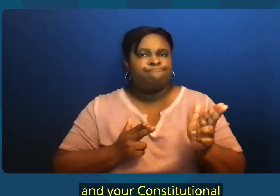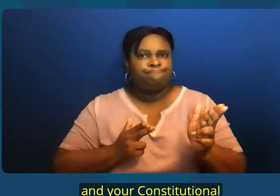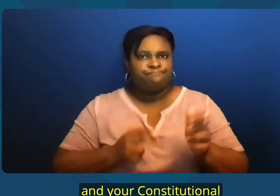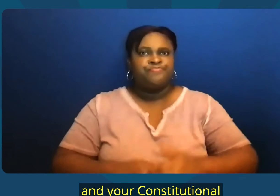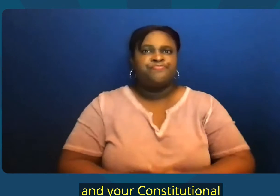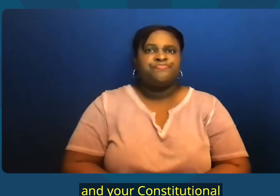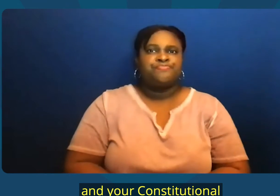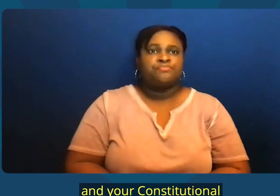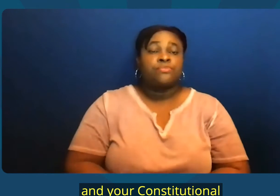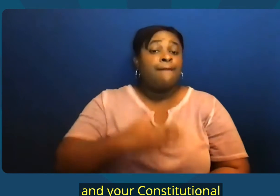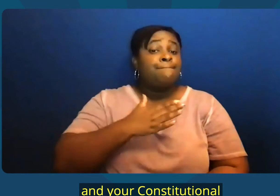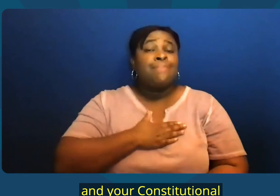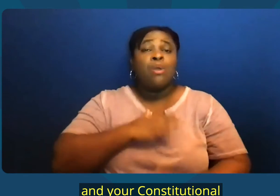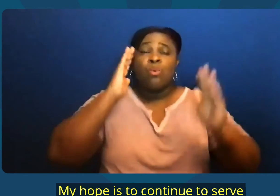arms.